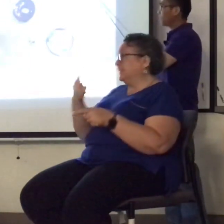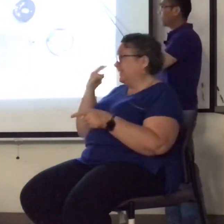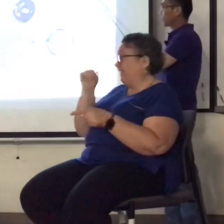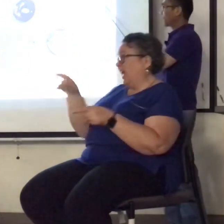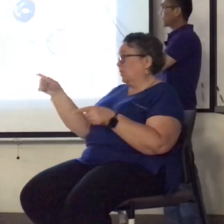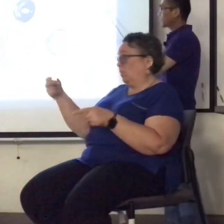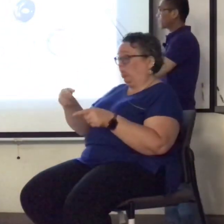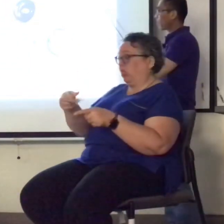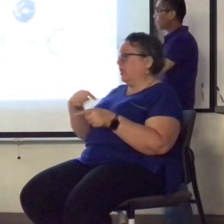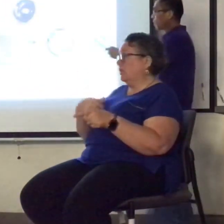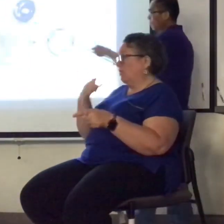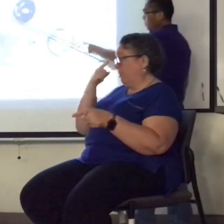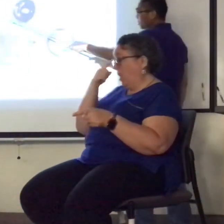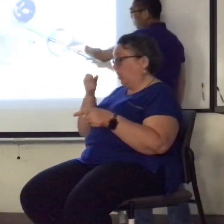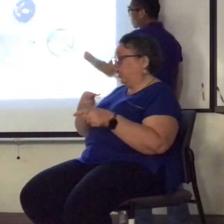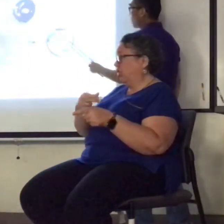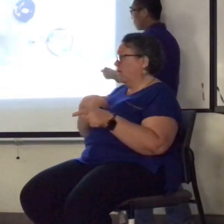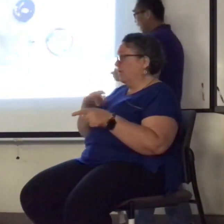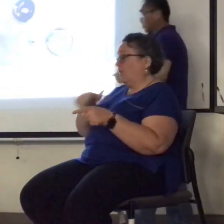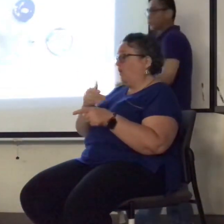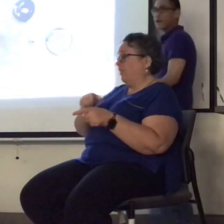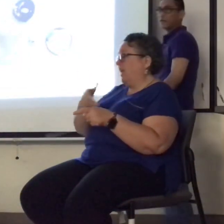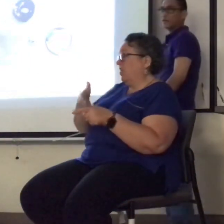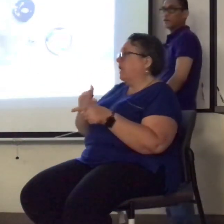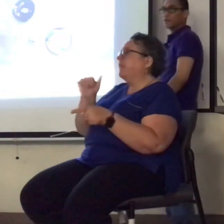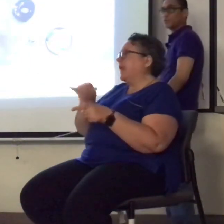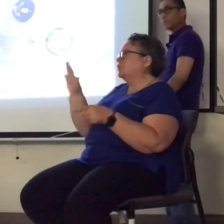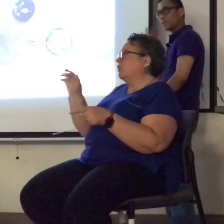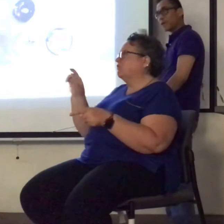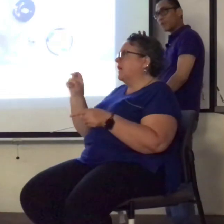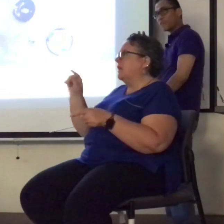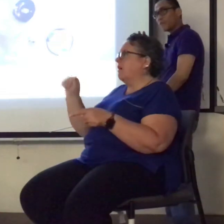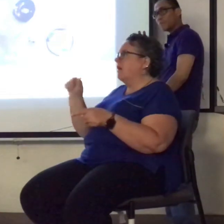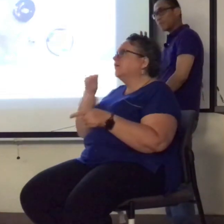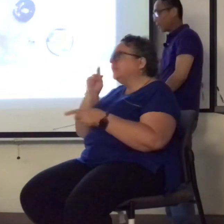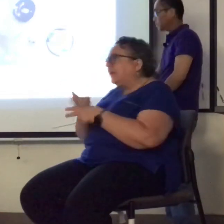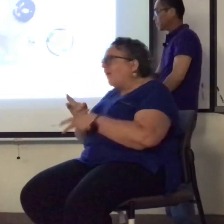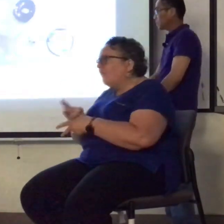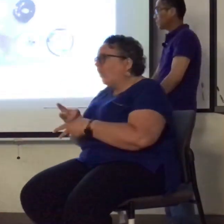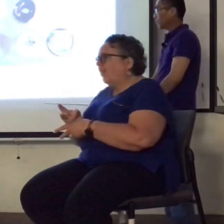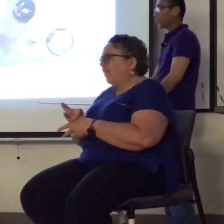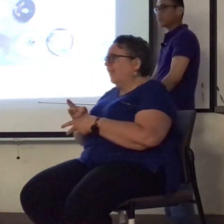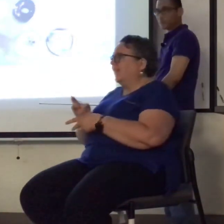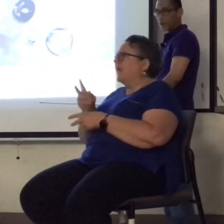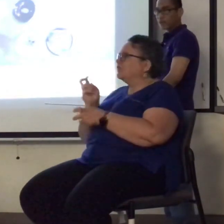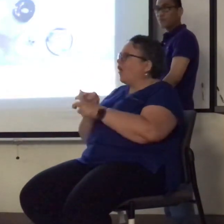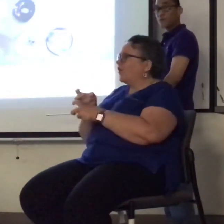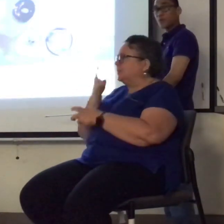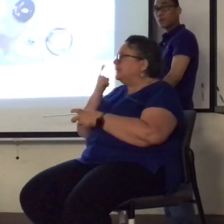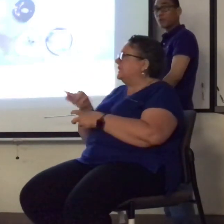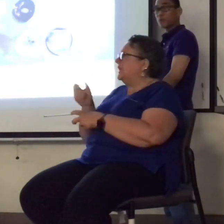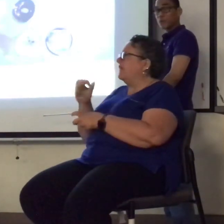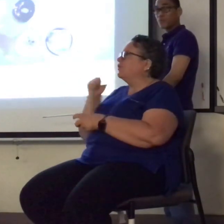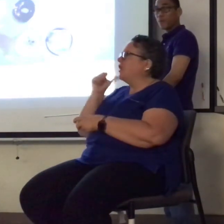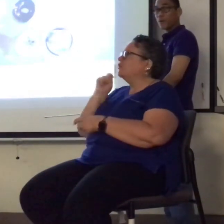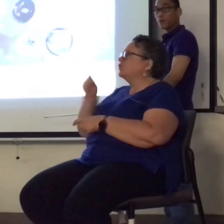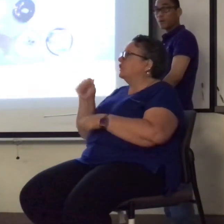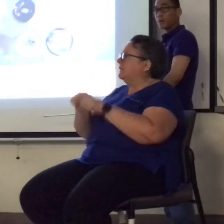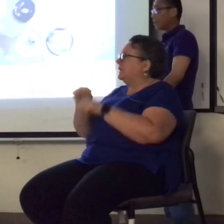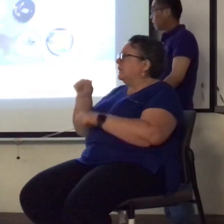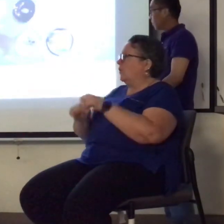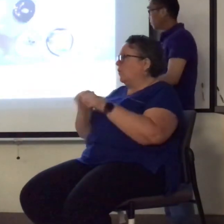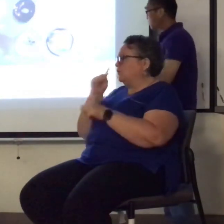there that we're going to discard with all this junk? That's your retina. So be careful. It's difficult to spot if you don't know what to look